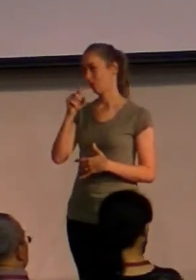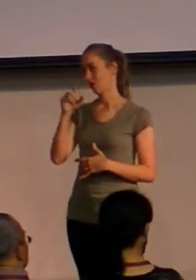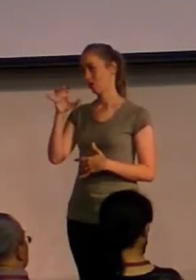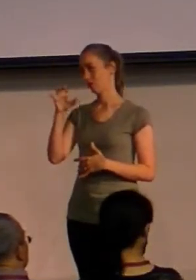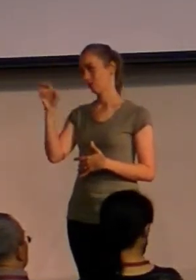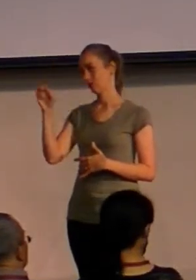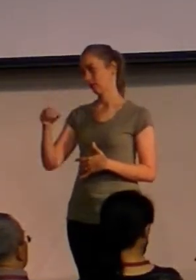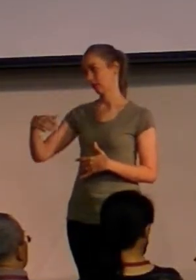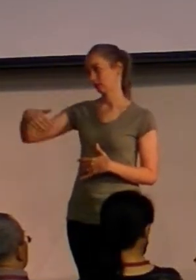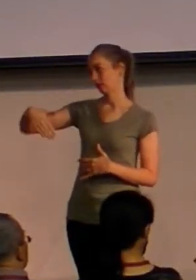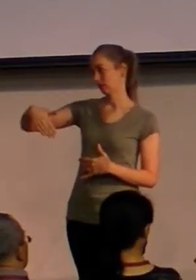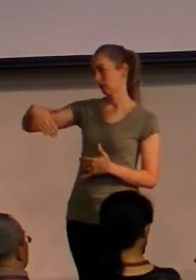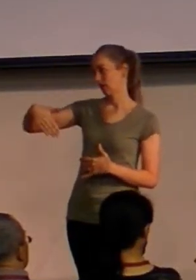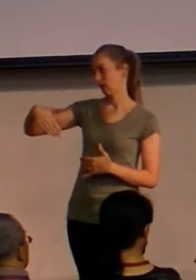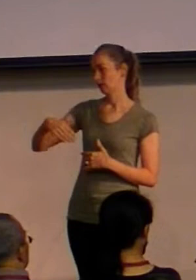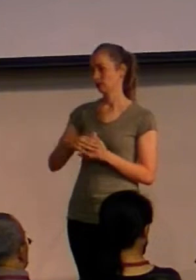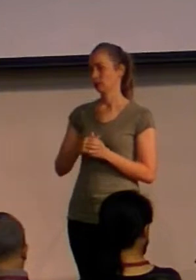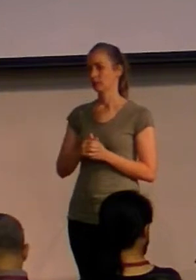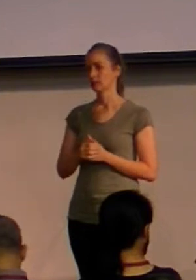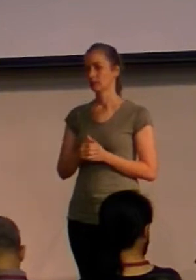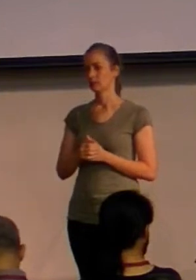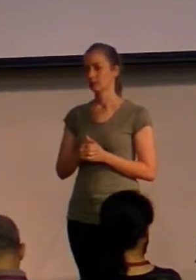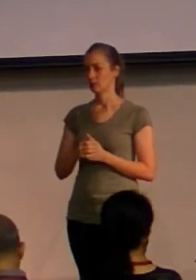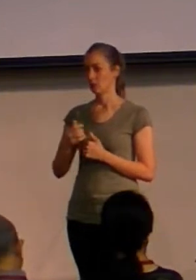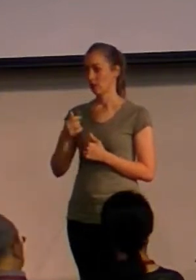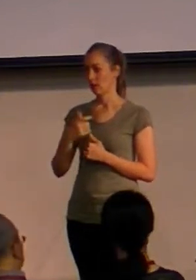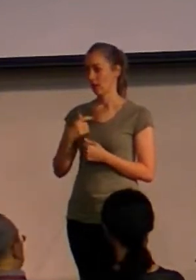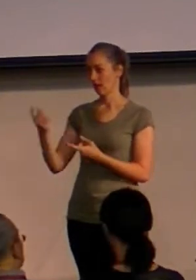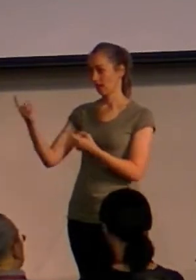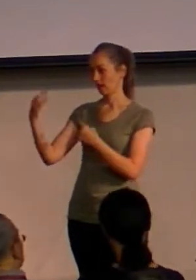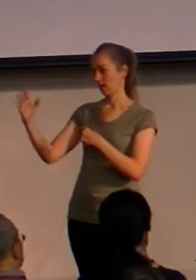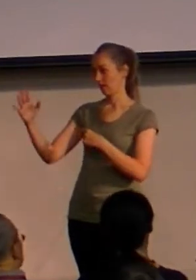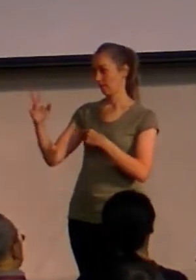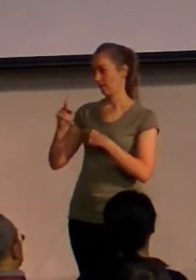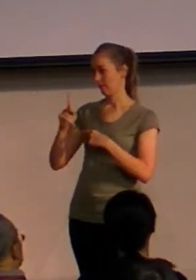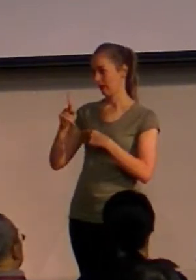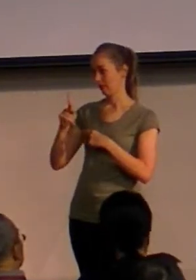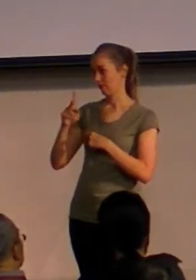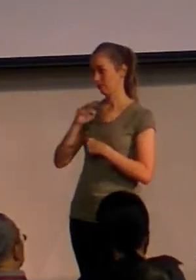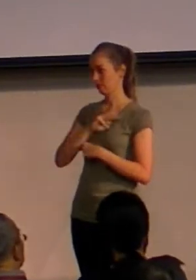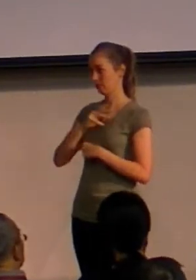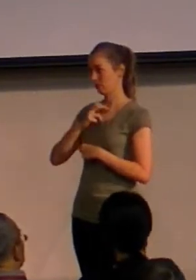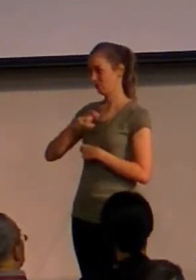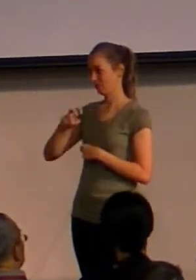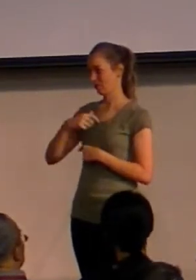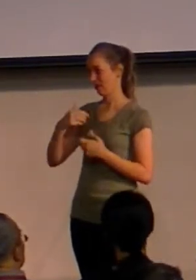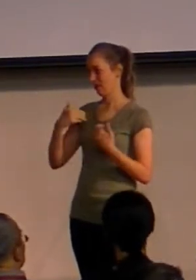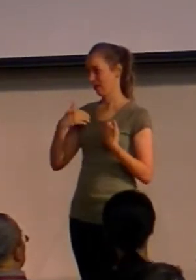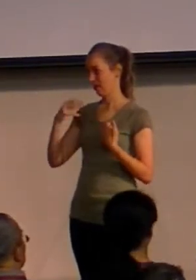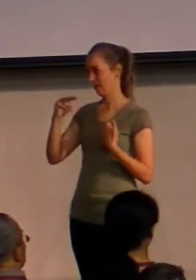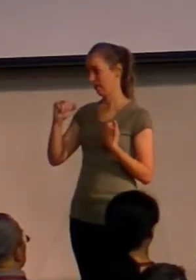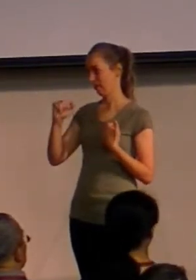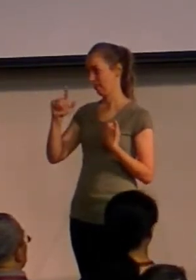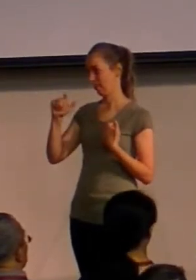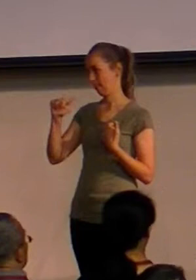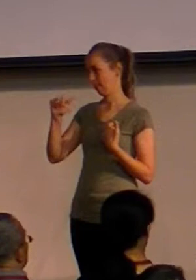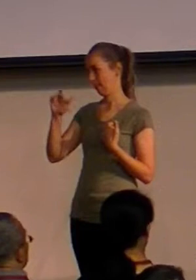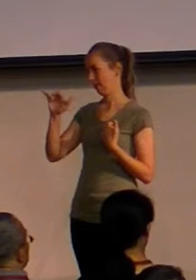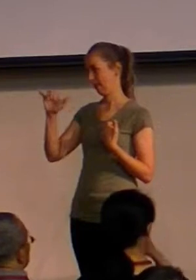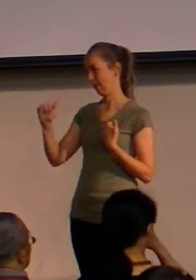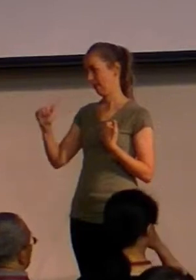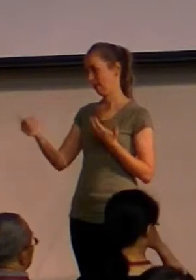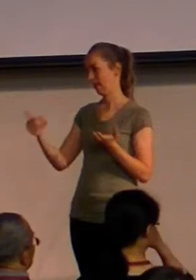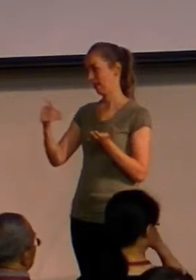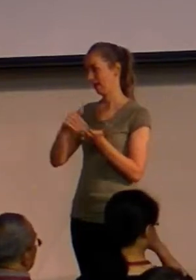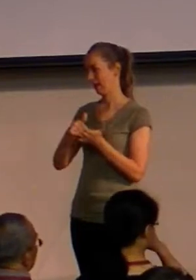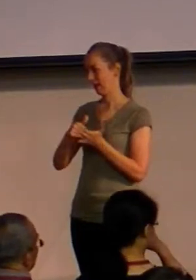but close. Ended up coming back with malaria again, but God has blessed me a lot to be